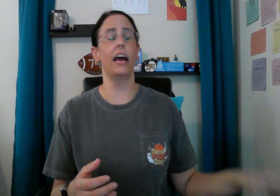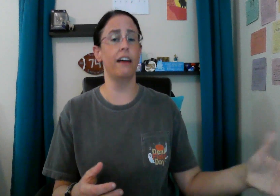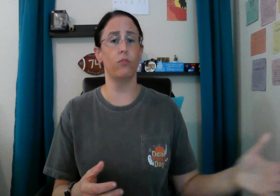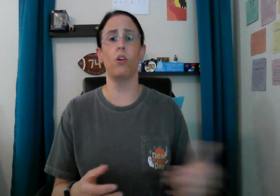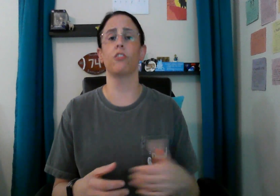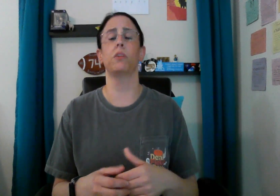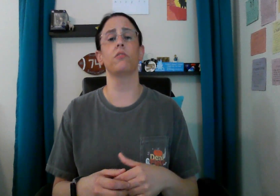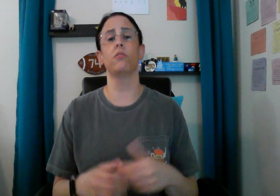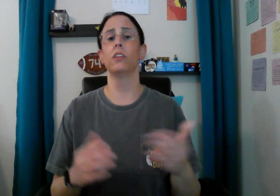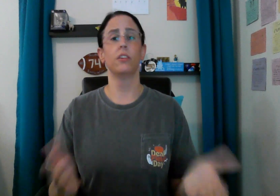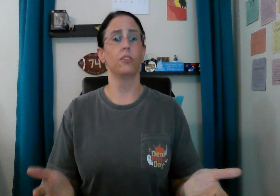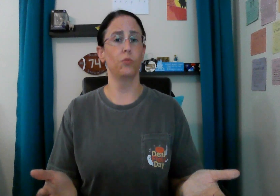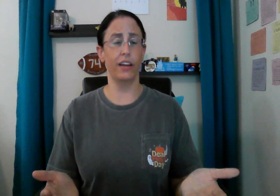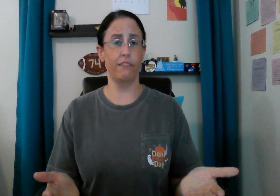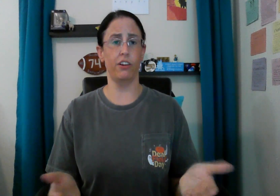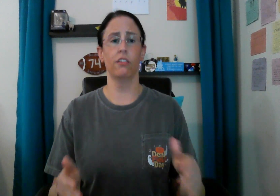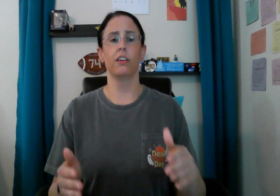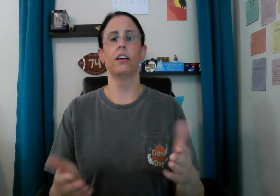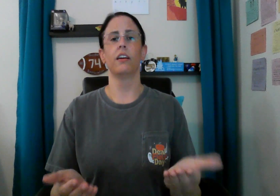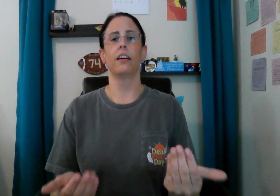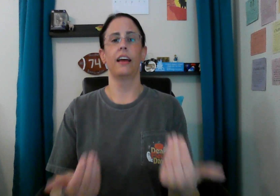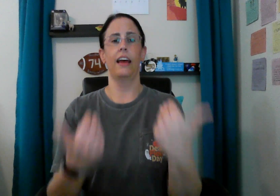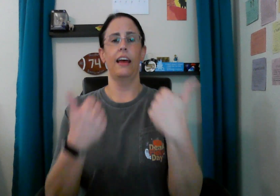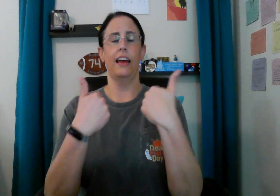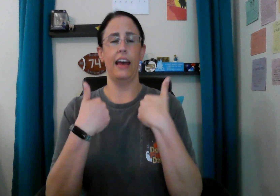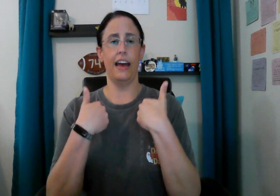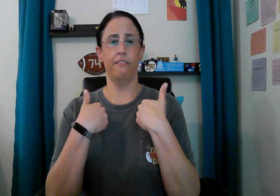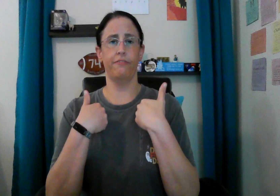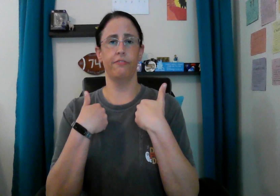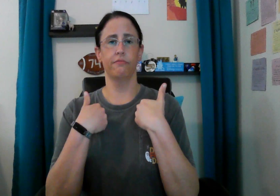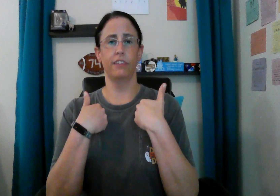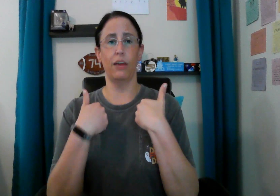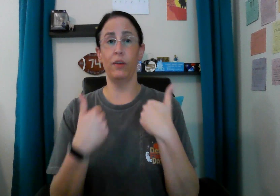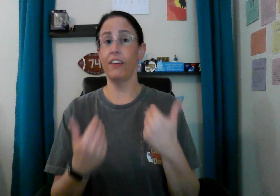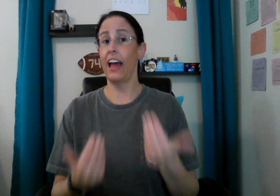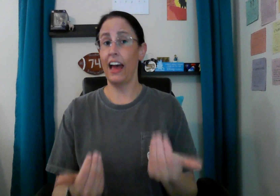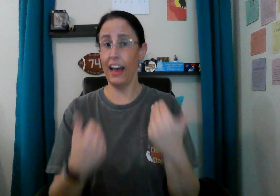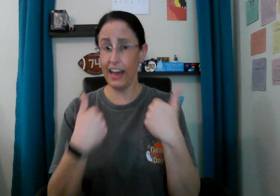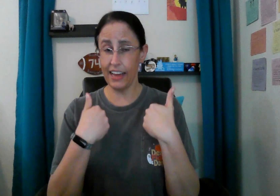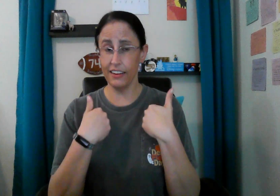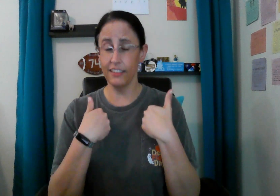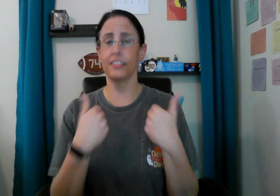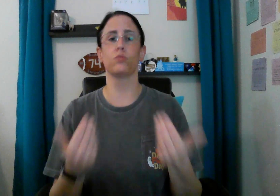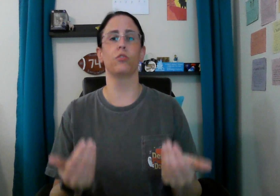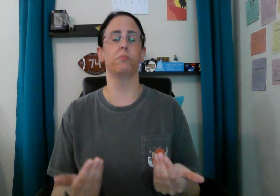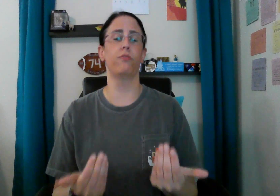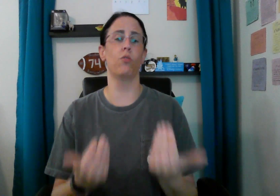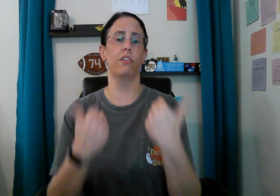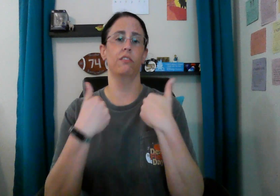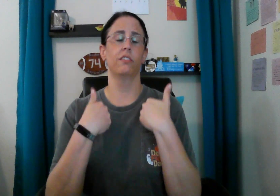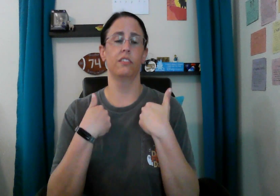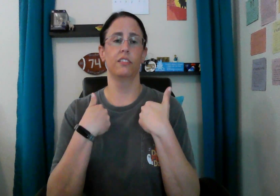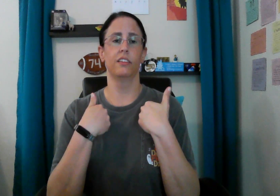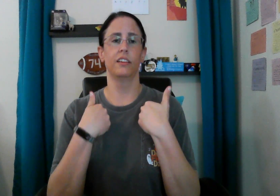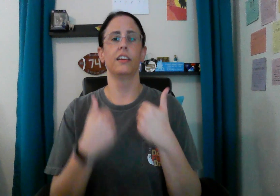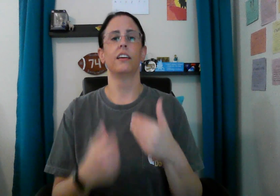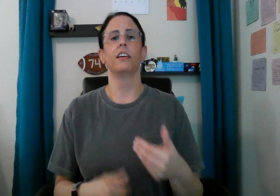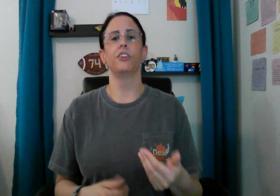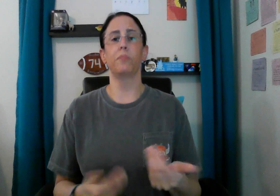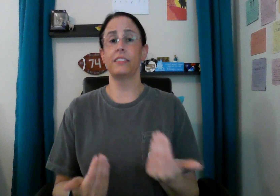have a water bottle, whatever. Have. And we've had this word before. You might see